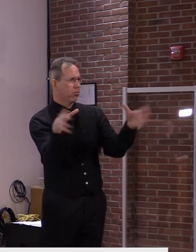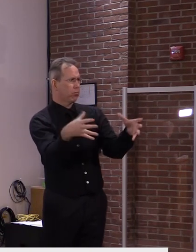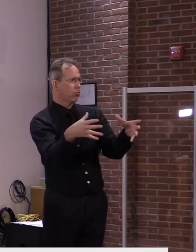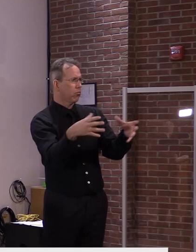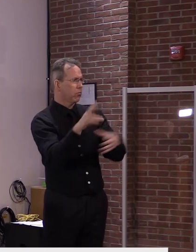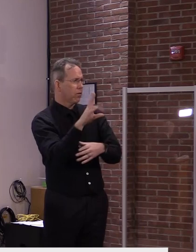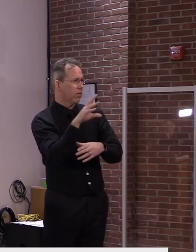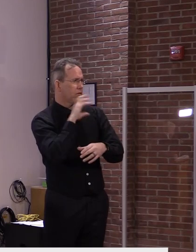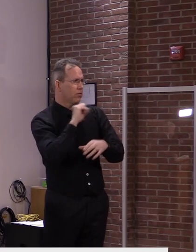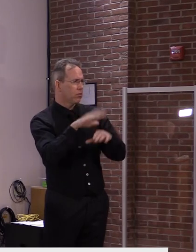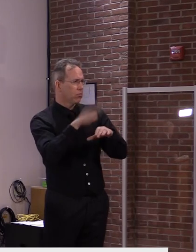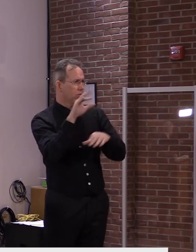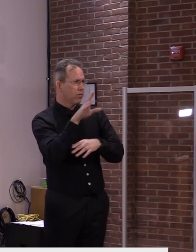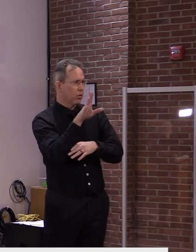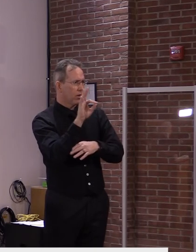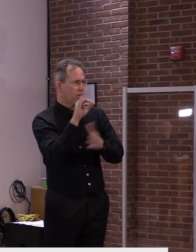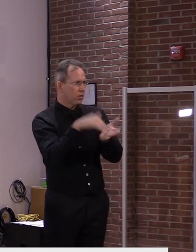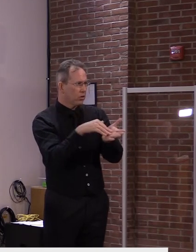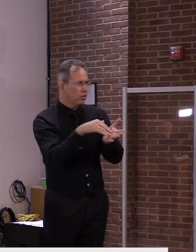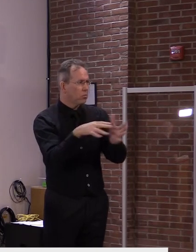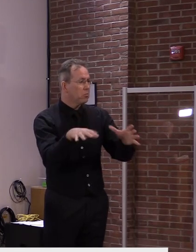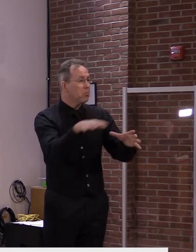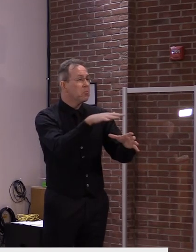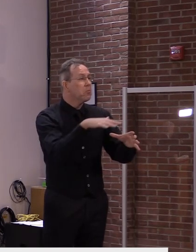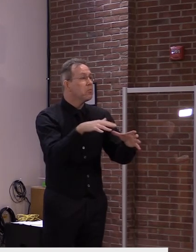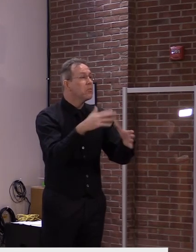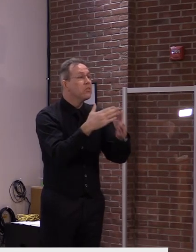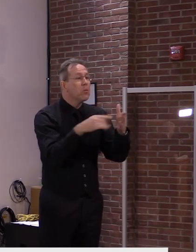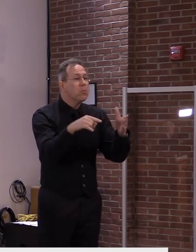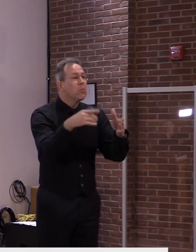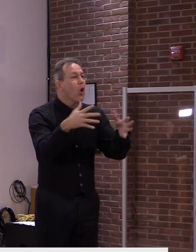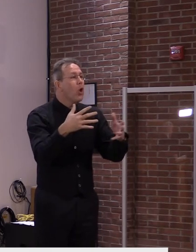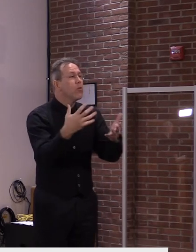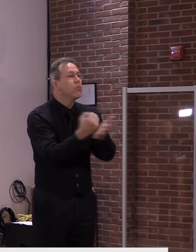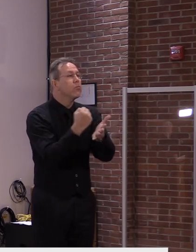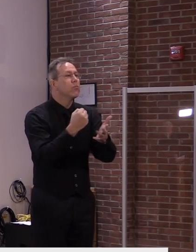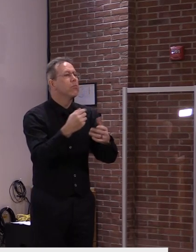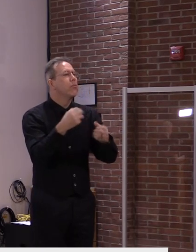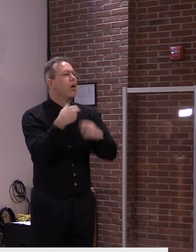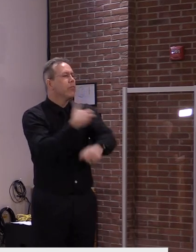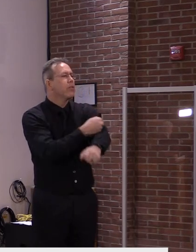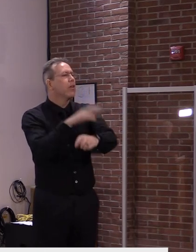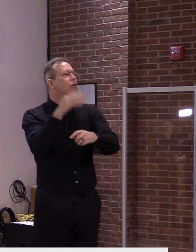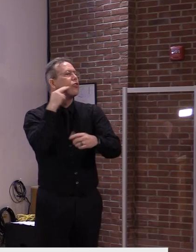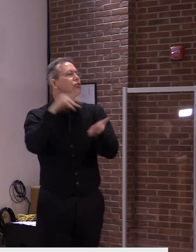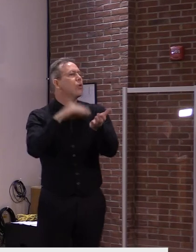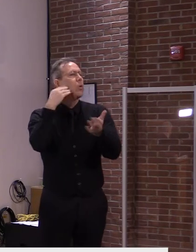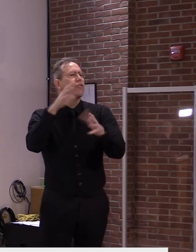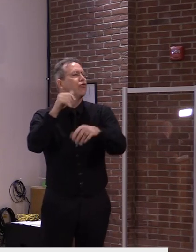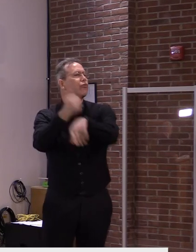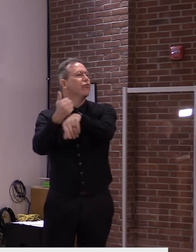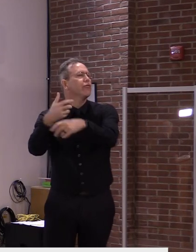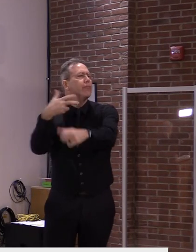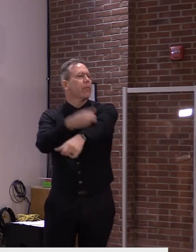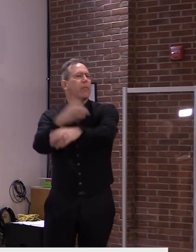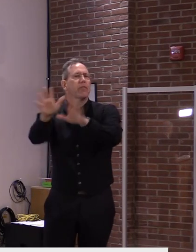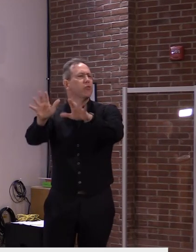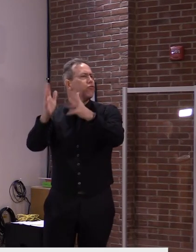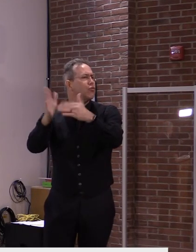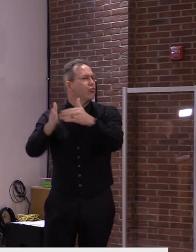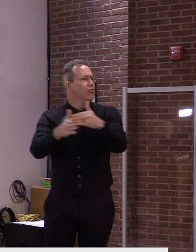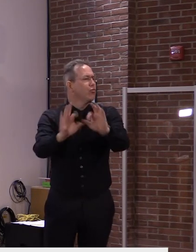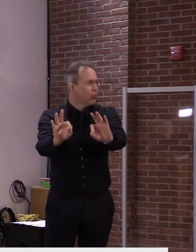gotten a vaccine because many of them are in long-term care facilities as well. And actually, there are a few that are